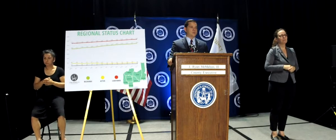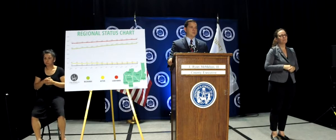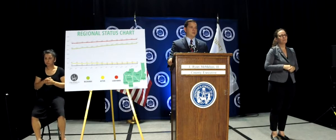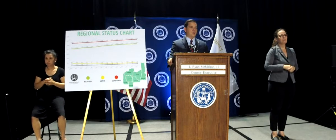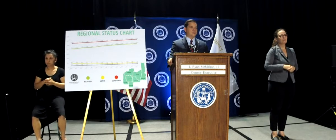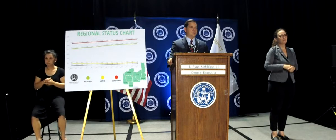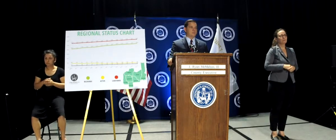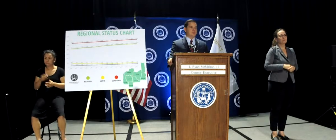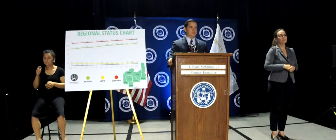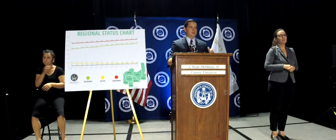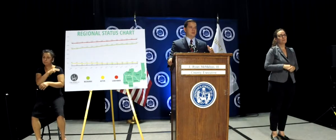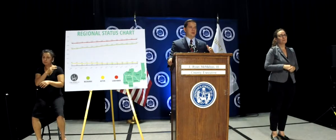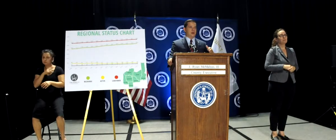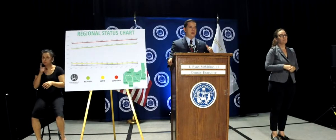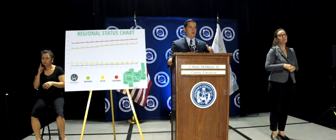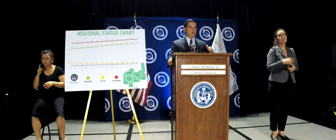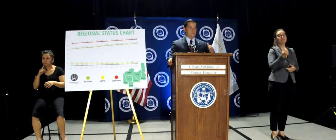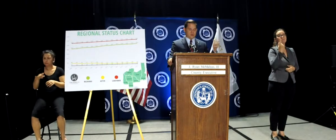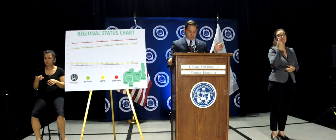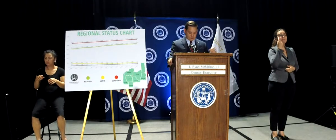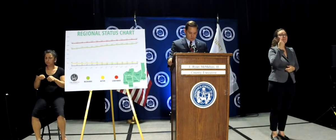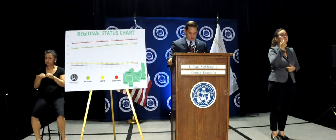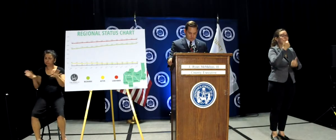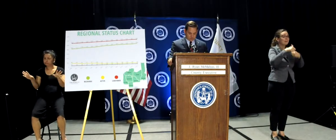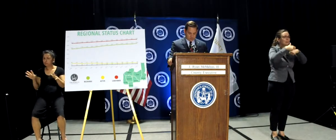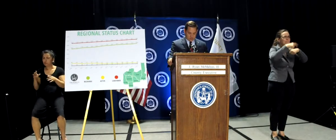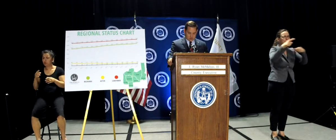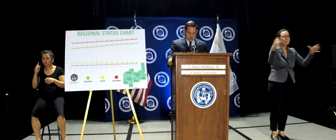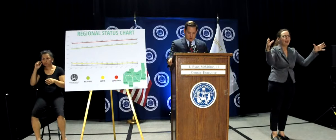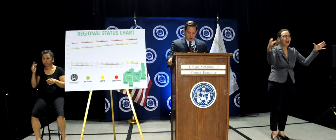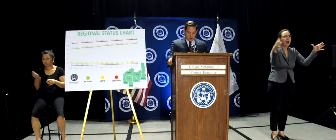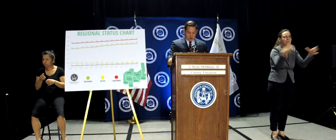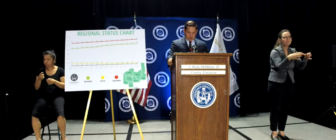and risky the virus can be and how infectious it is.